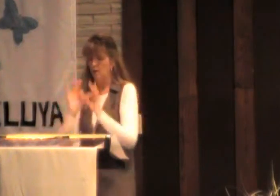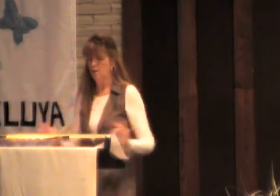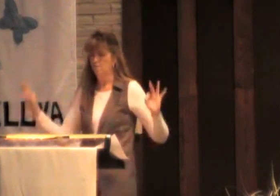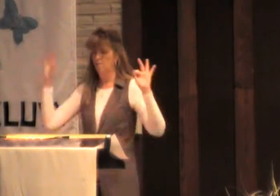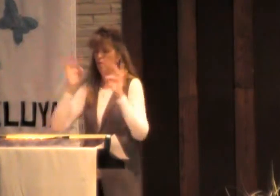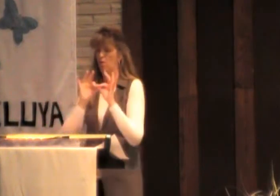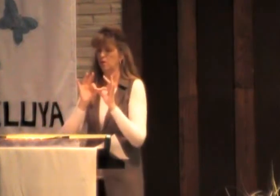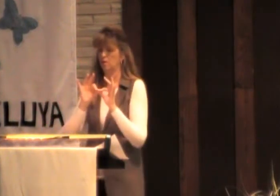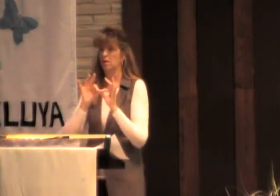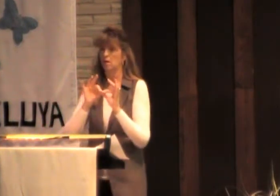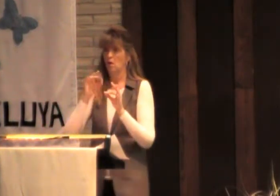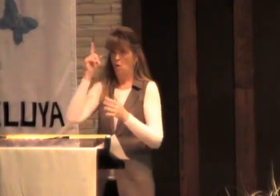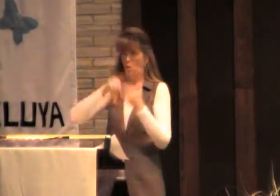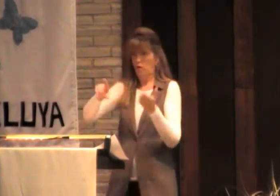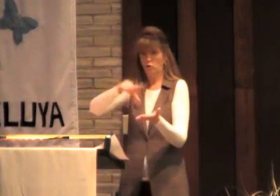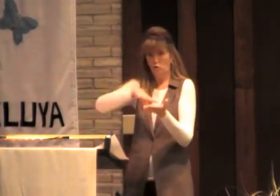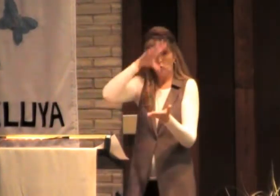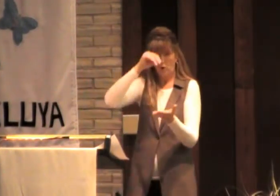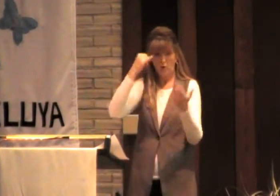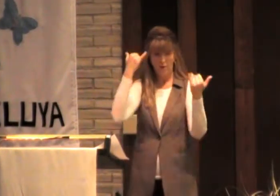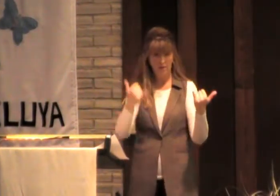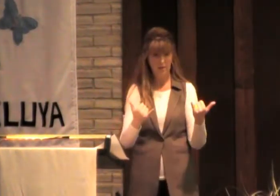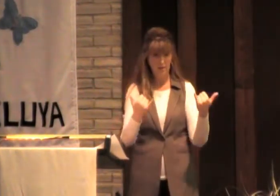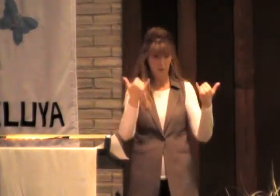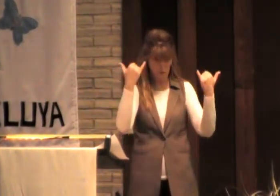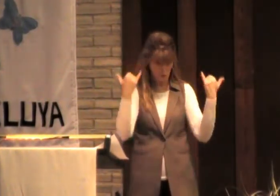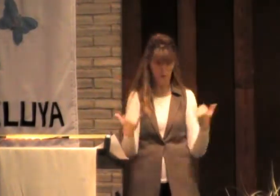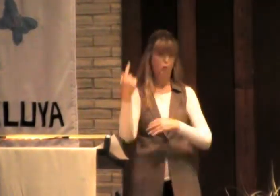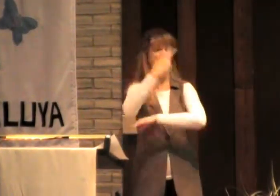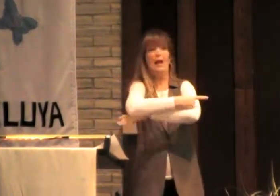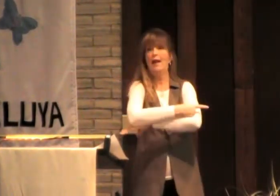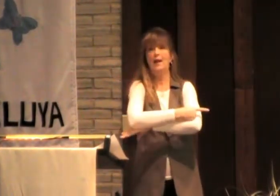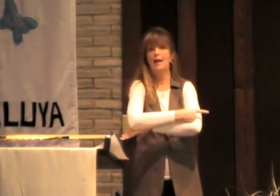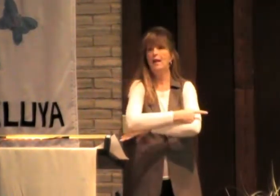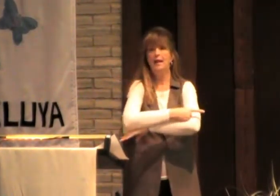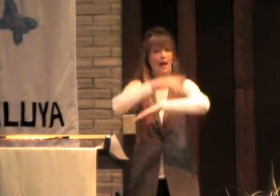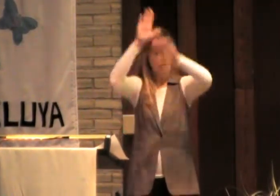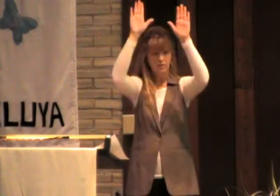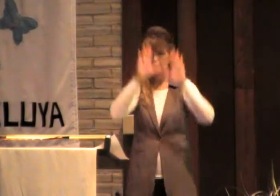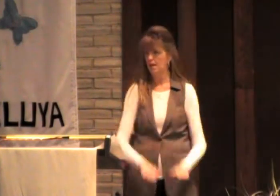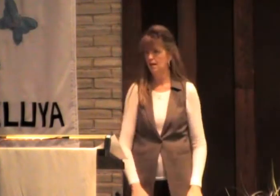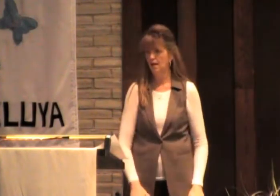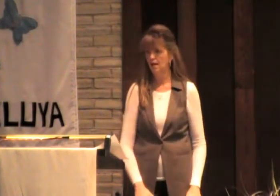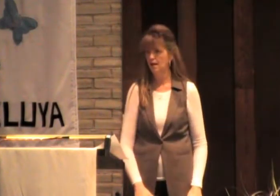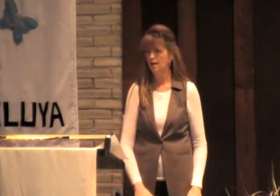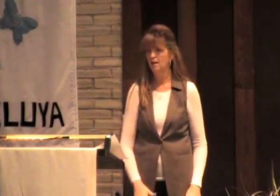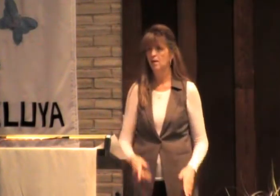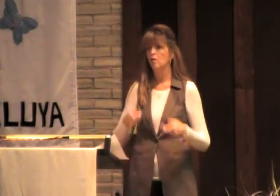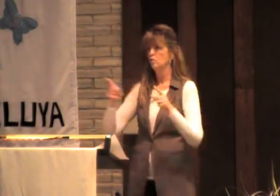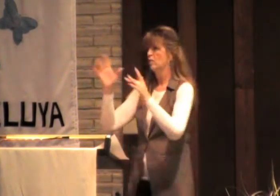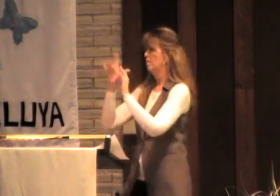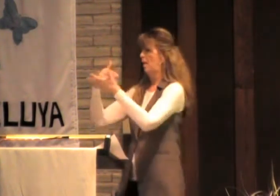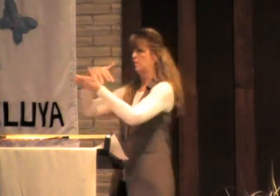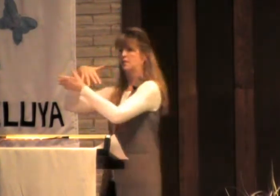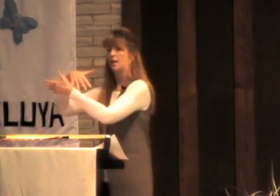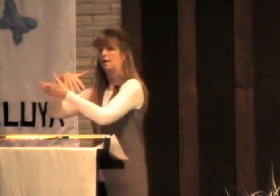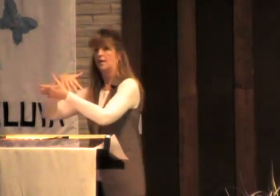very important what you learn here today. Every